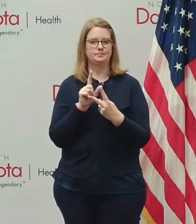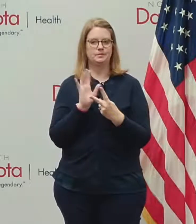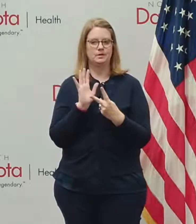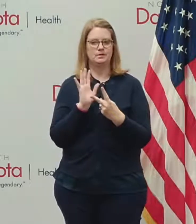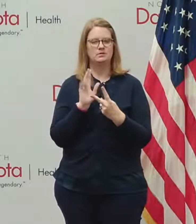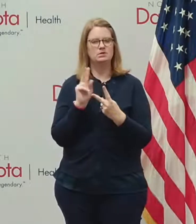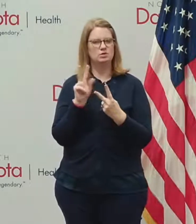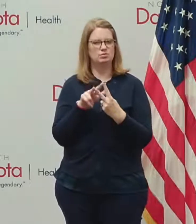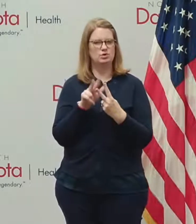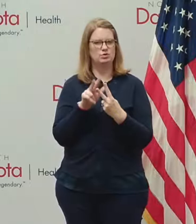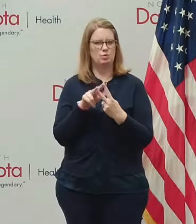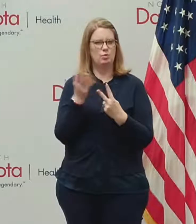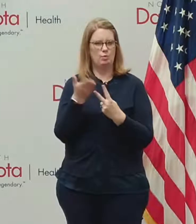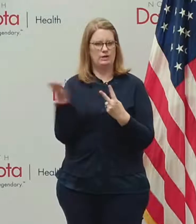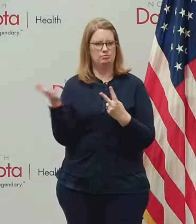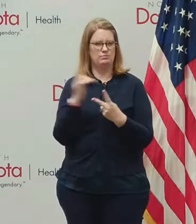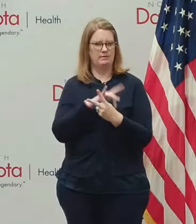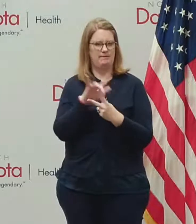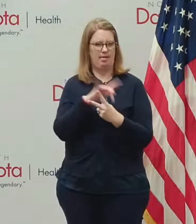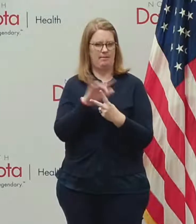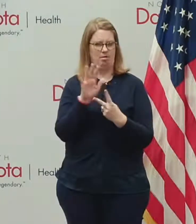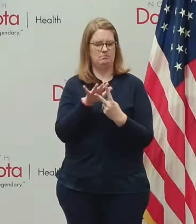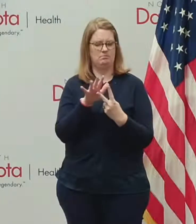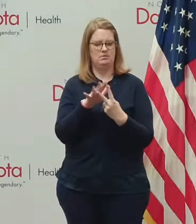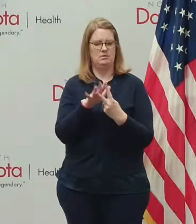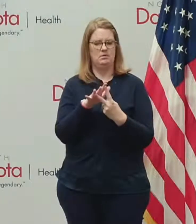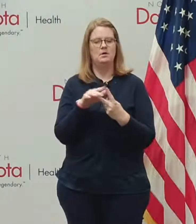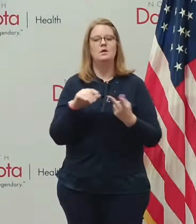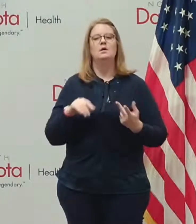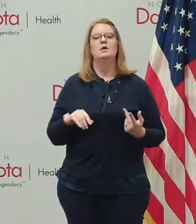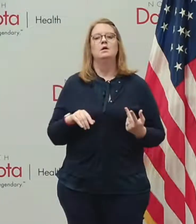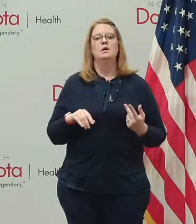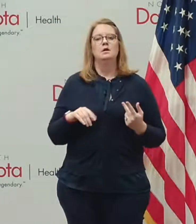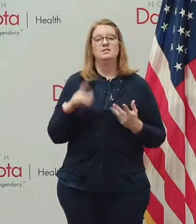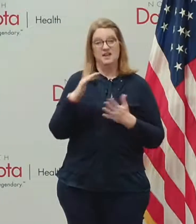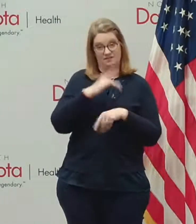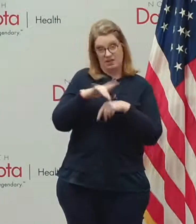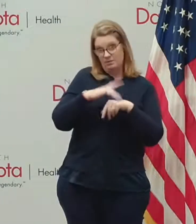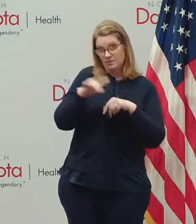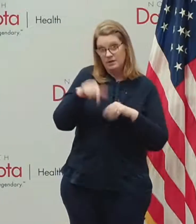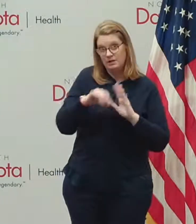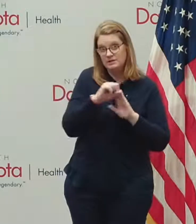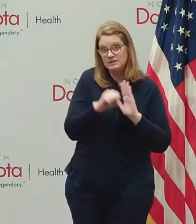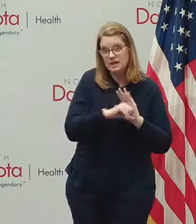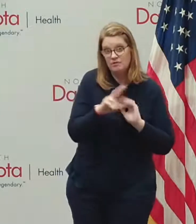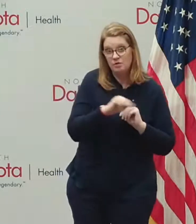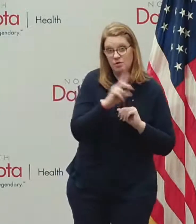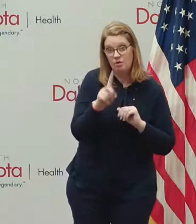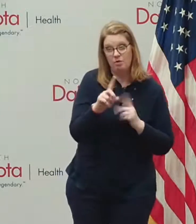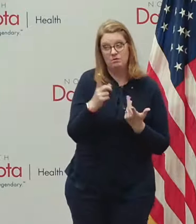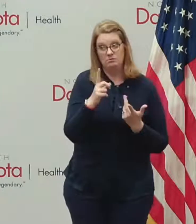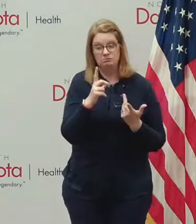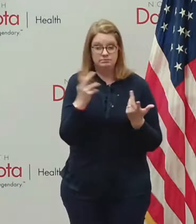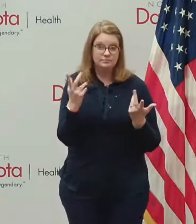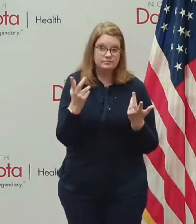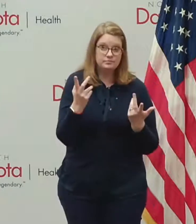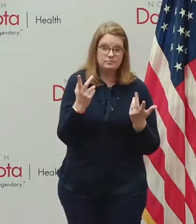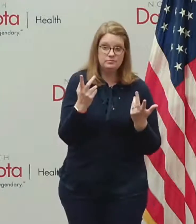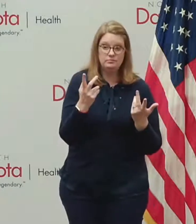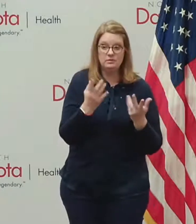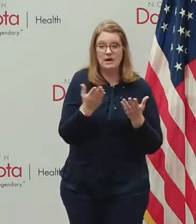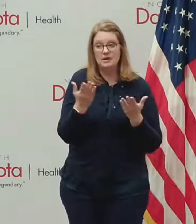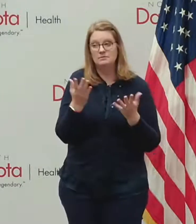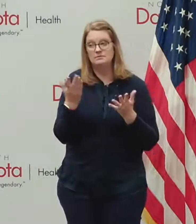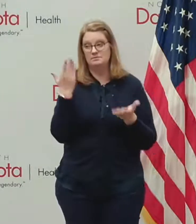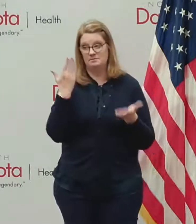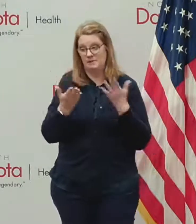2 resources really that are available for people in the state of North Dakota and elsewhere that are, that people might be needing more